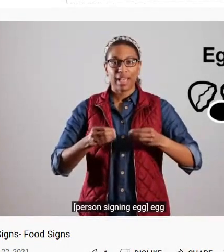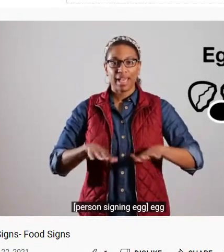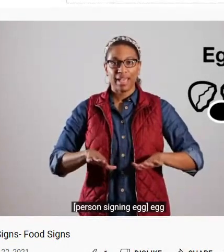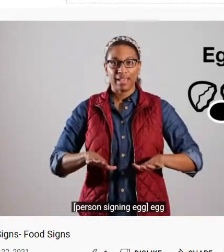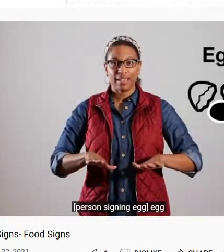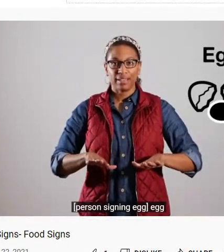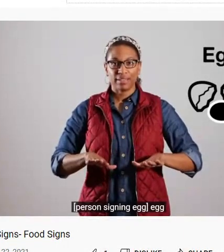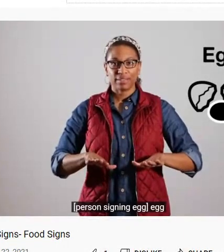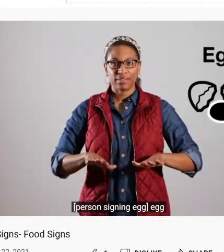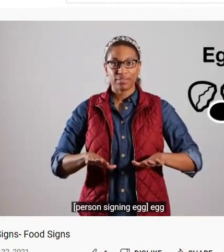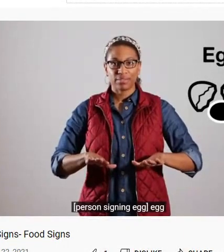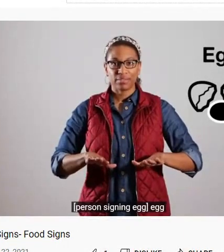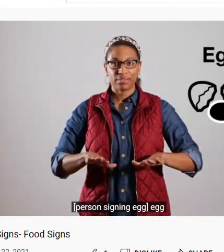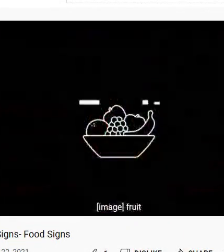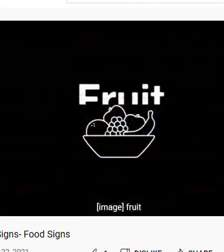Egg.